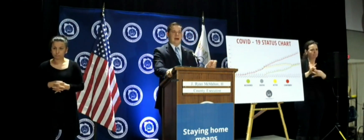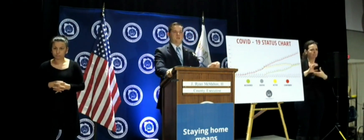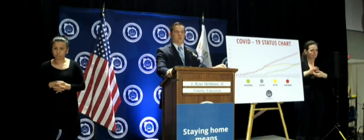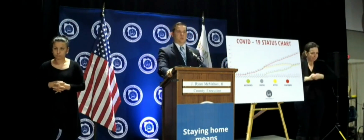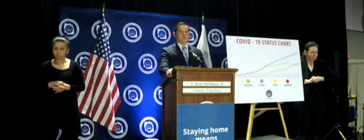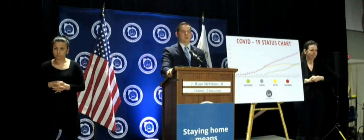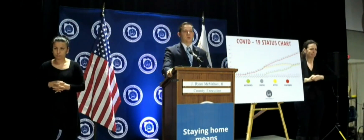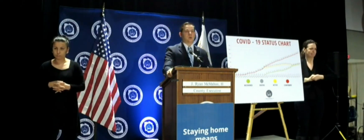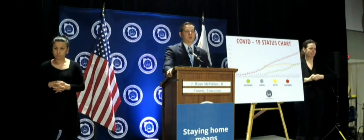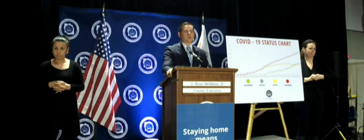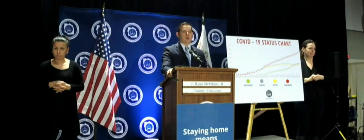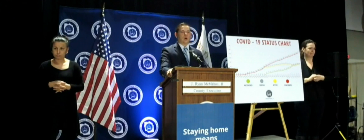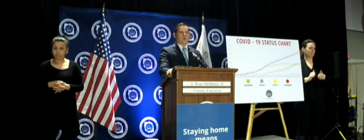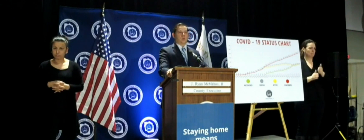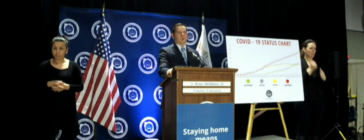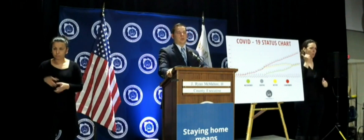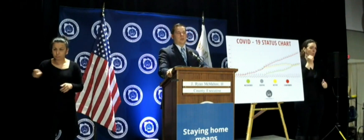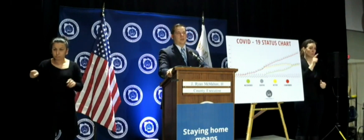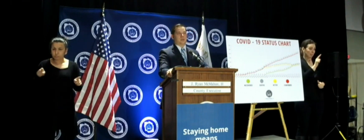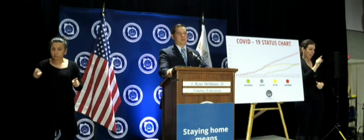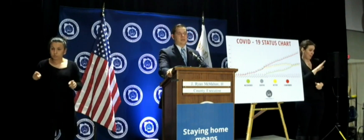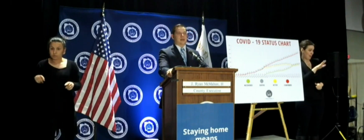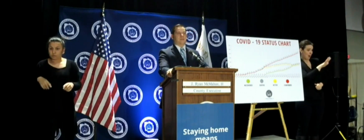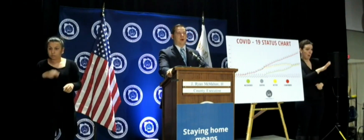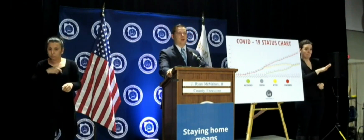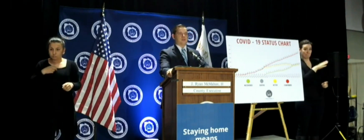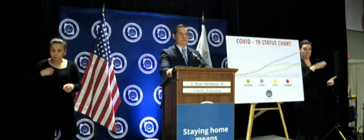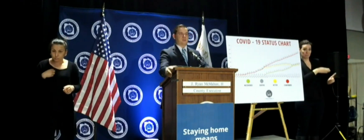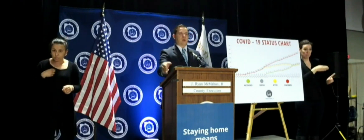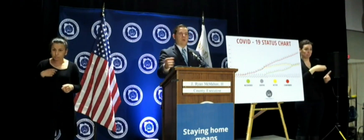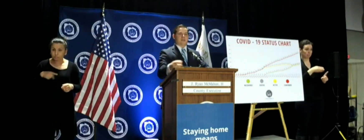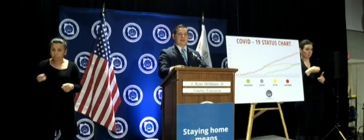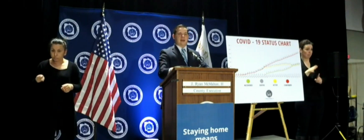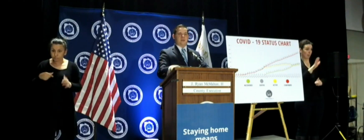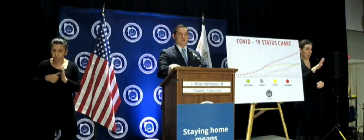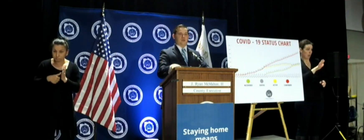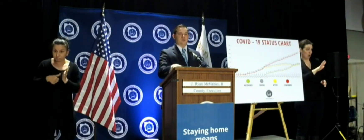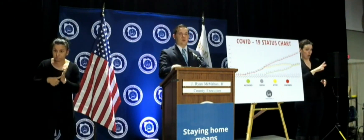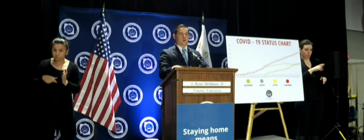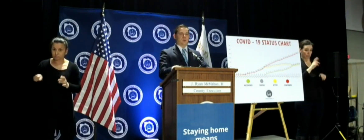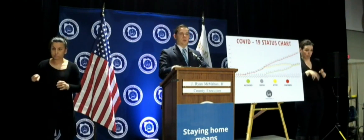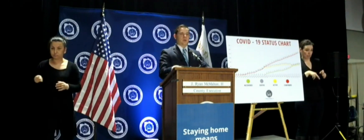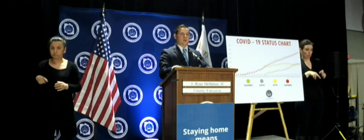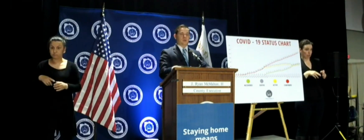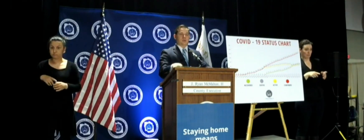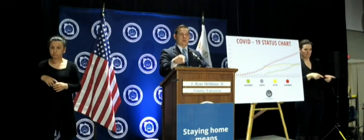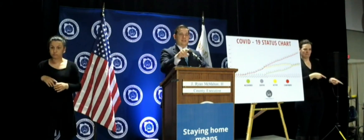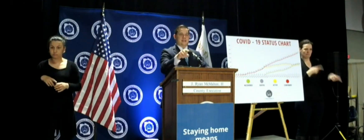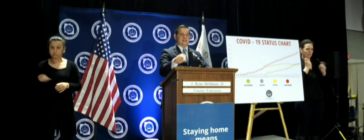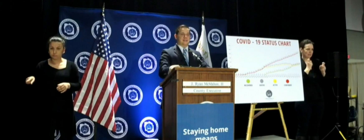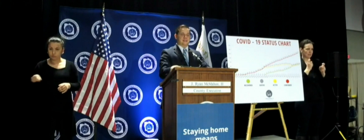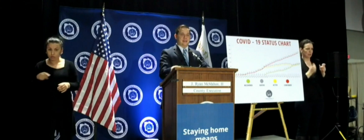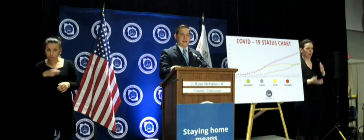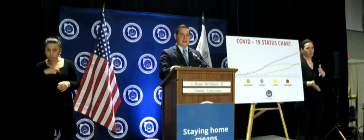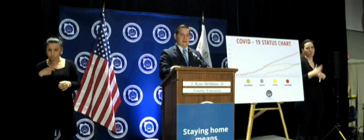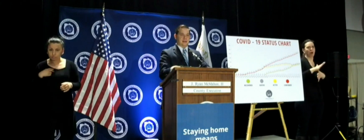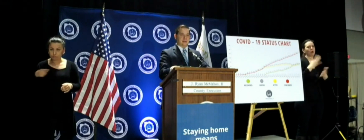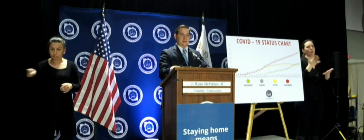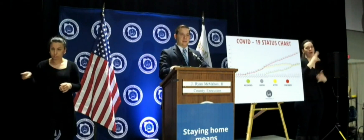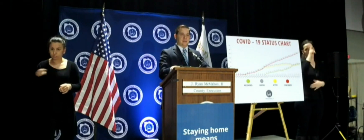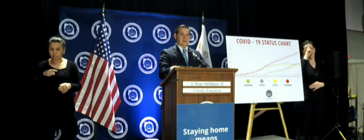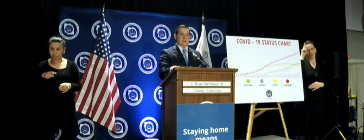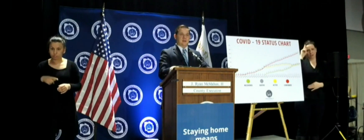give them to hospitals. So the second part is it's a moment in time, Andrew. So you can get tested